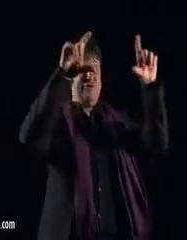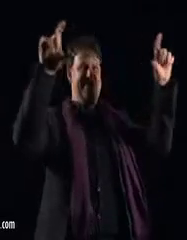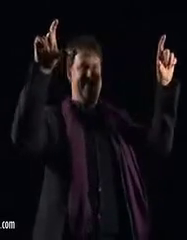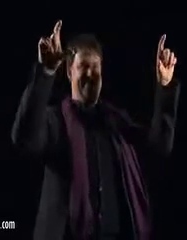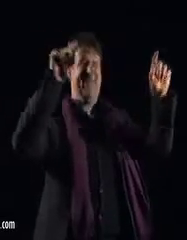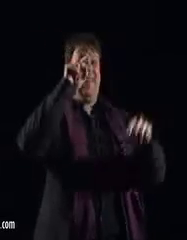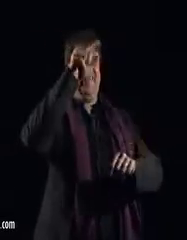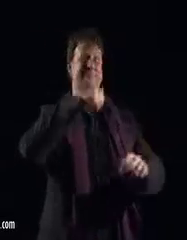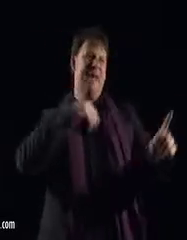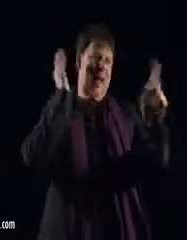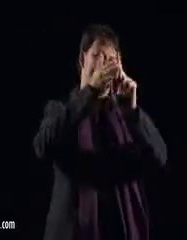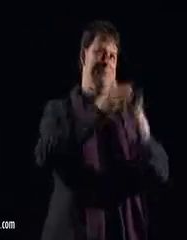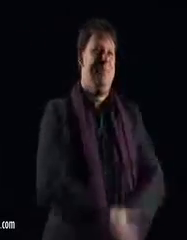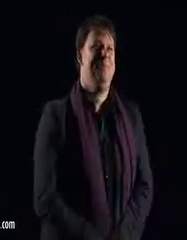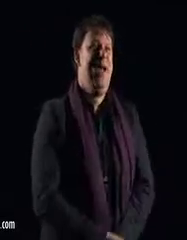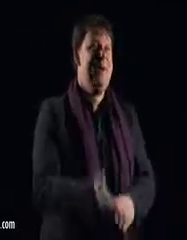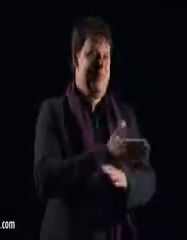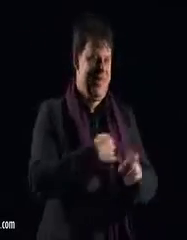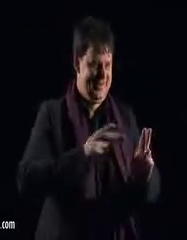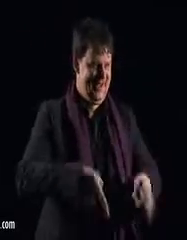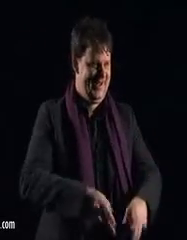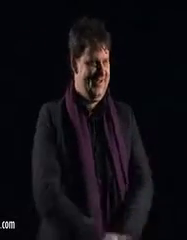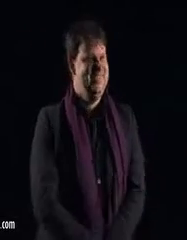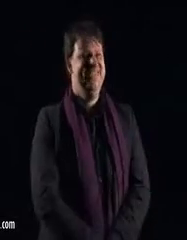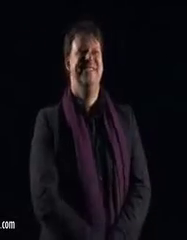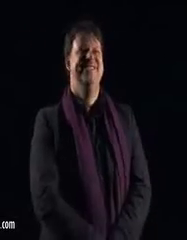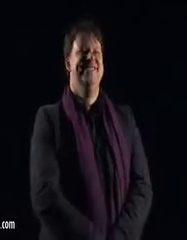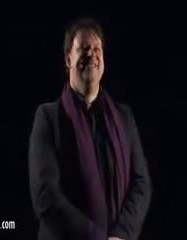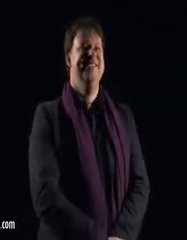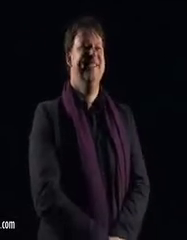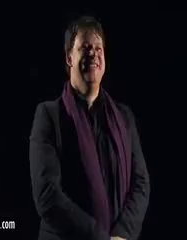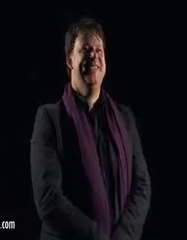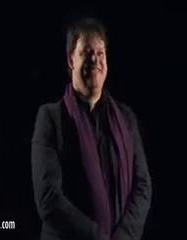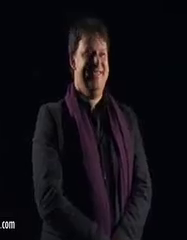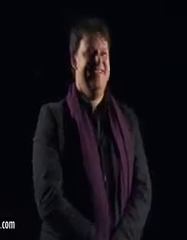screen. That's my biggest aim. Before I die, hopefully.